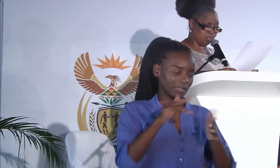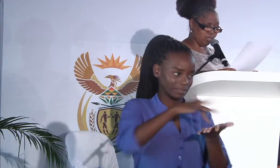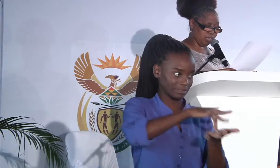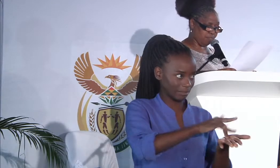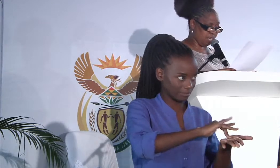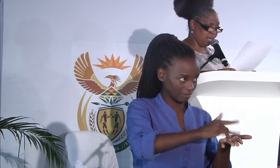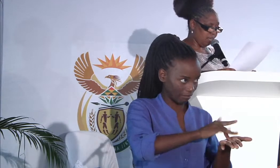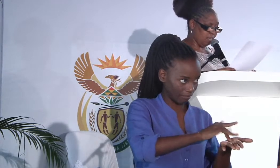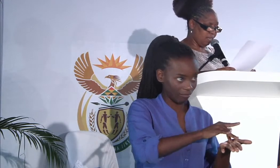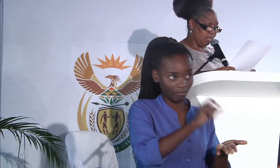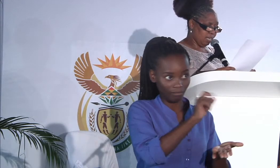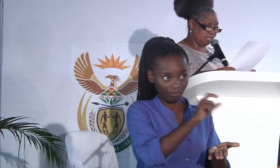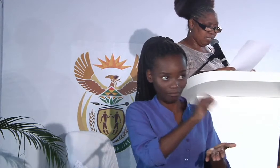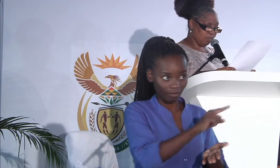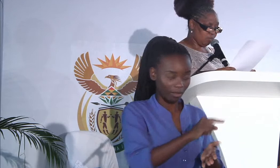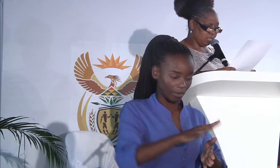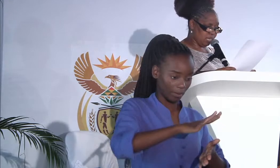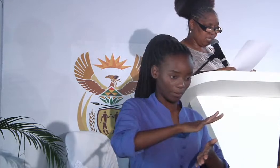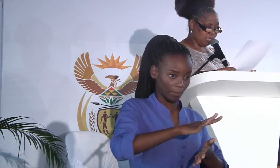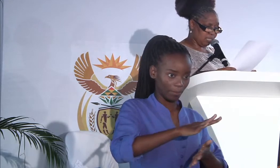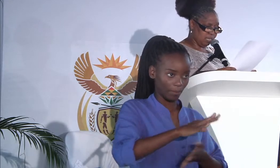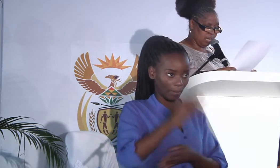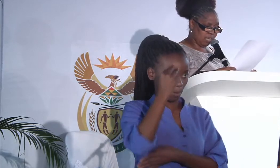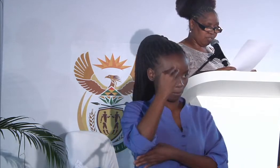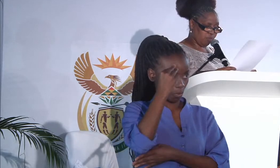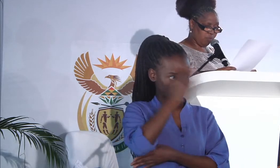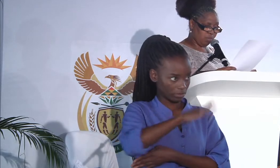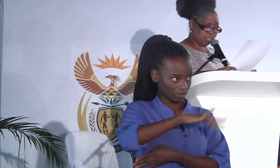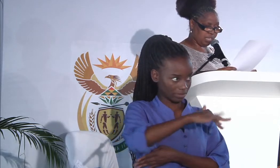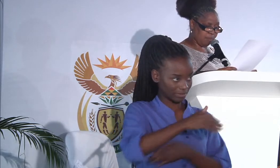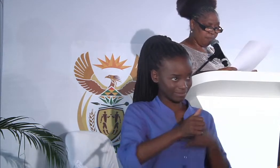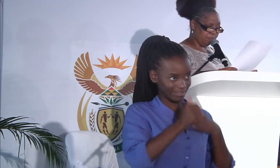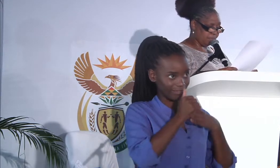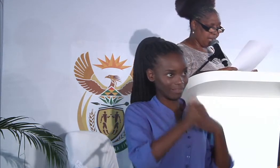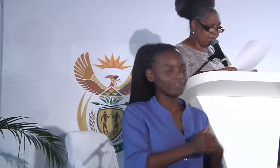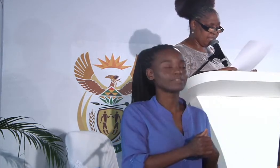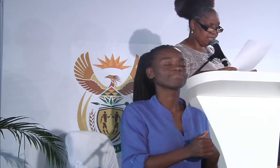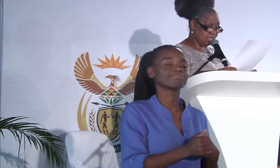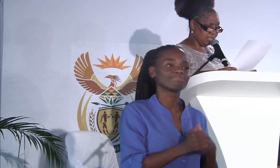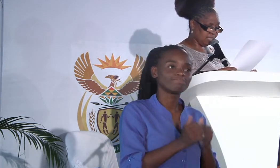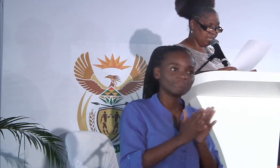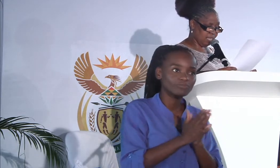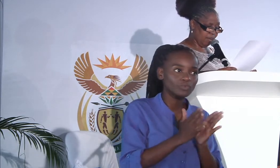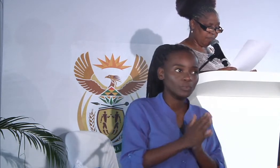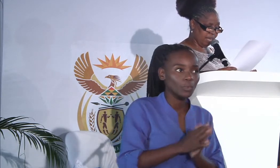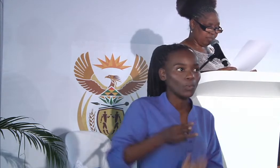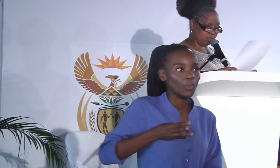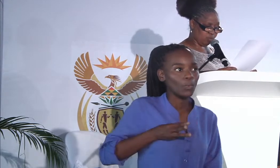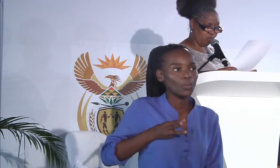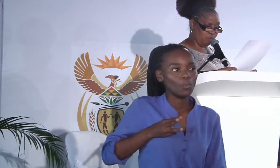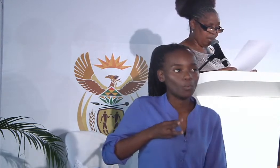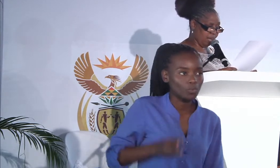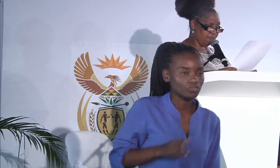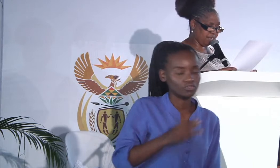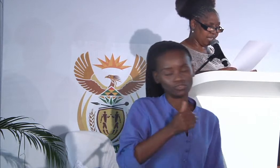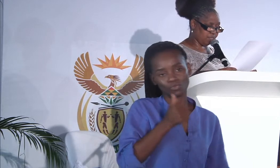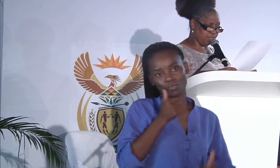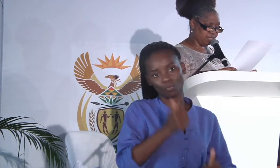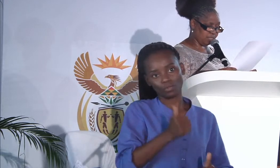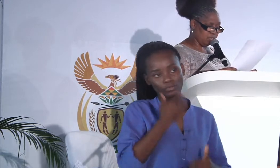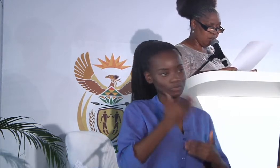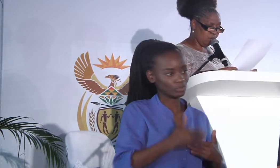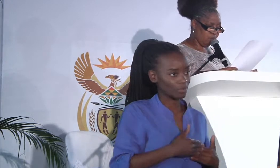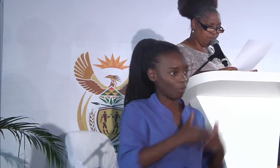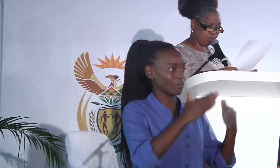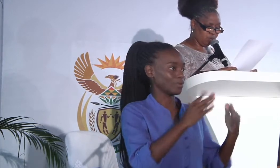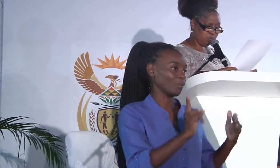South Africa and the continent. And we wish them ever since in their plans to open Africa's first